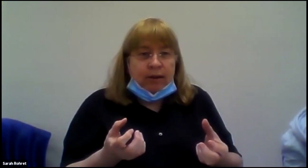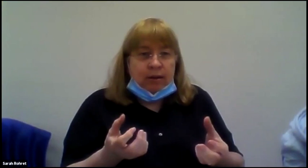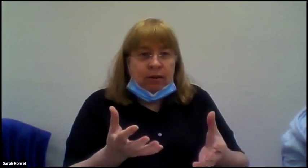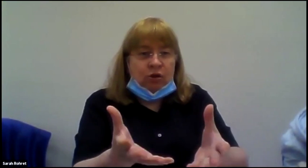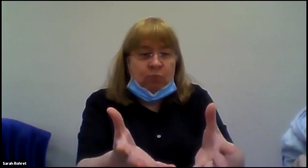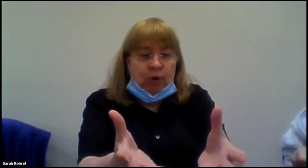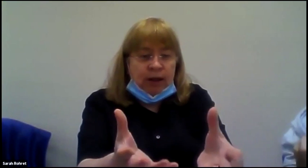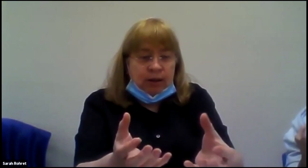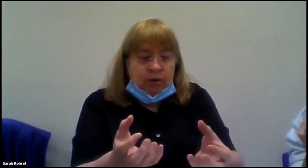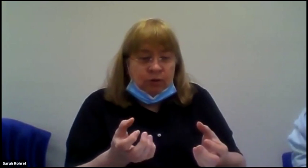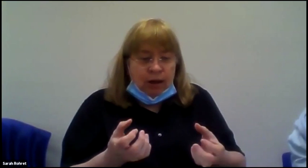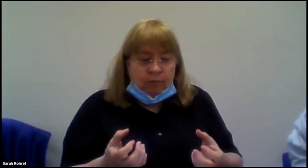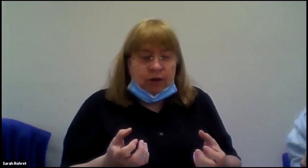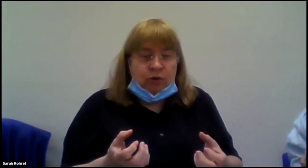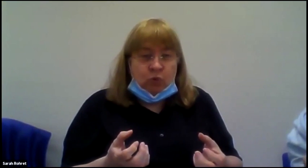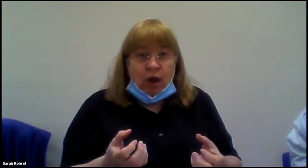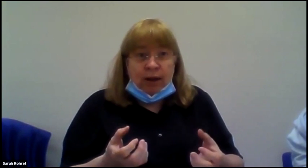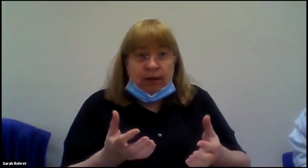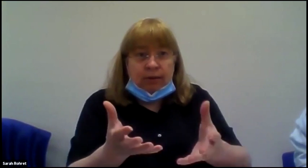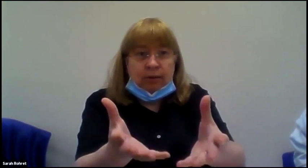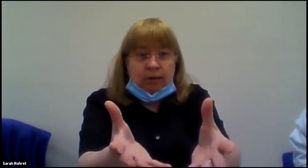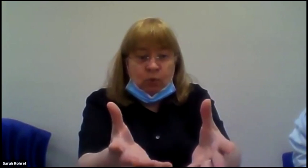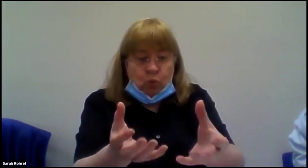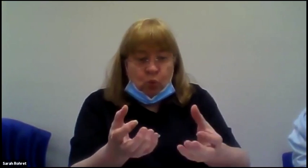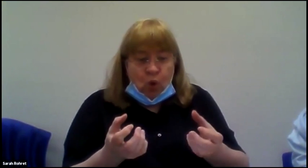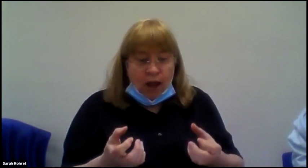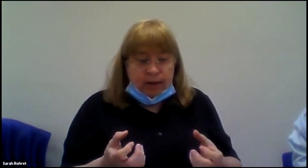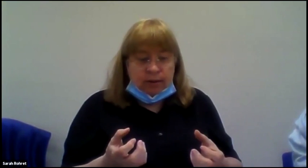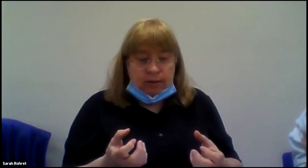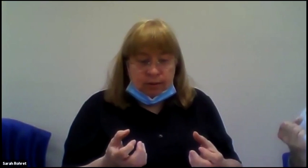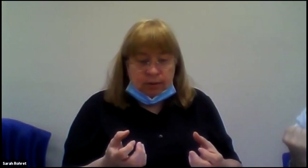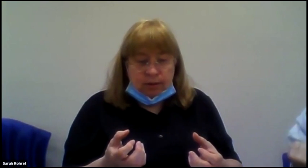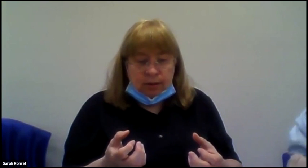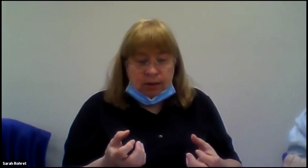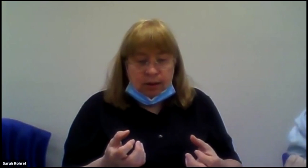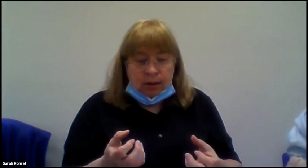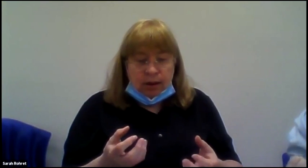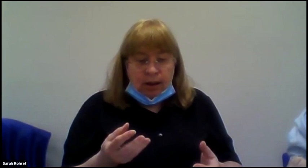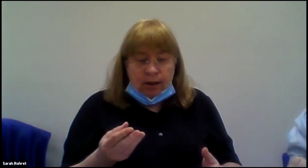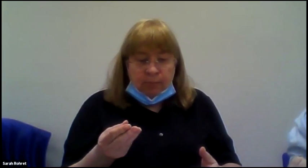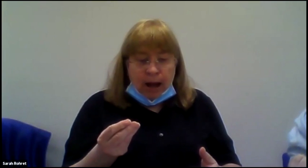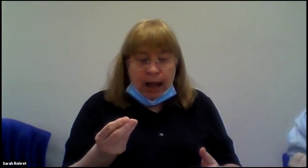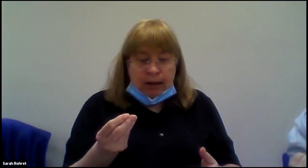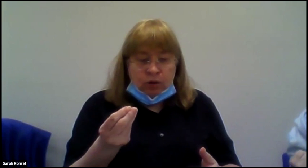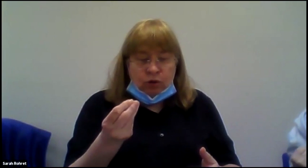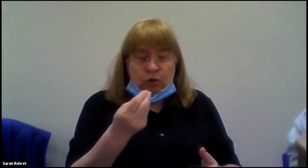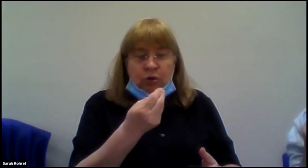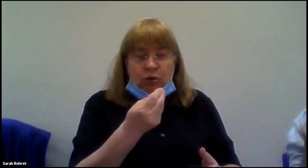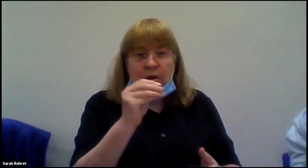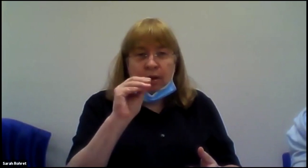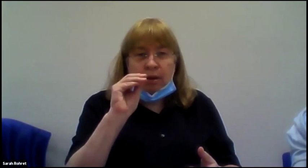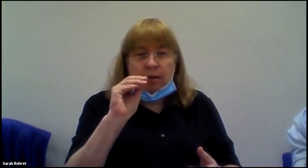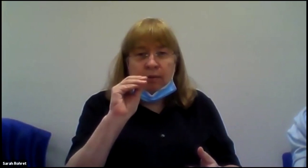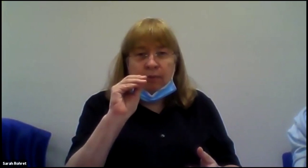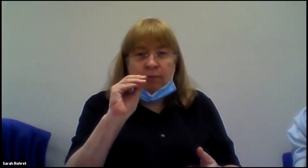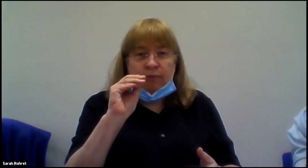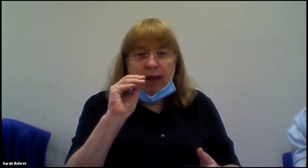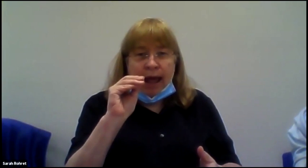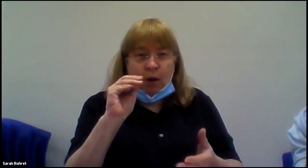You just bring it to yourself because you want it. Want. Buy is your flat